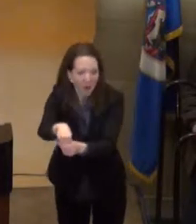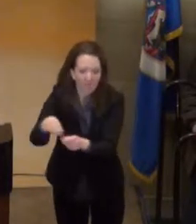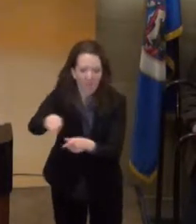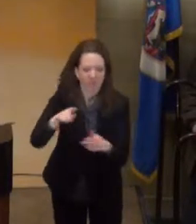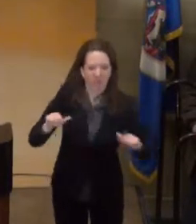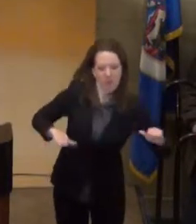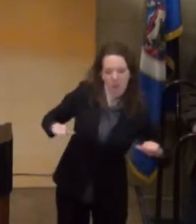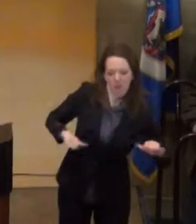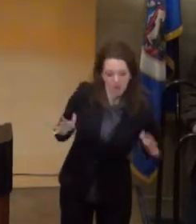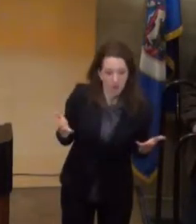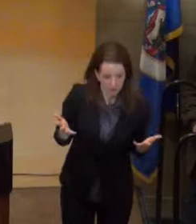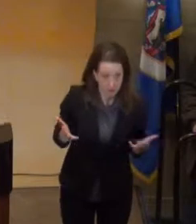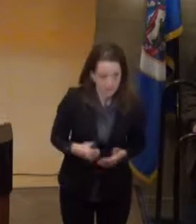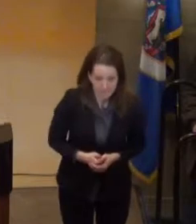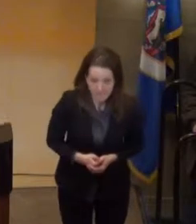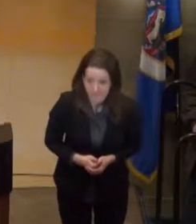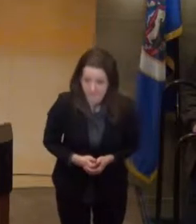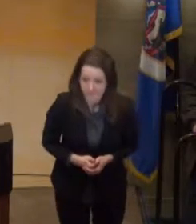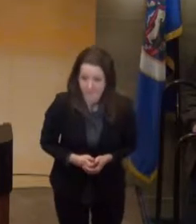Yeah, yeah.